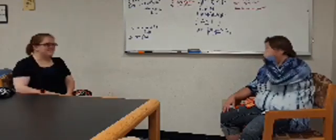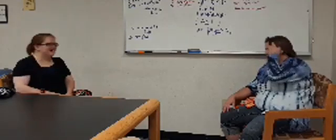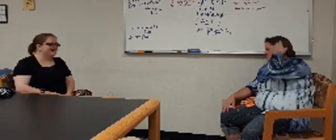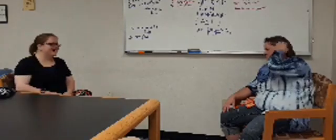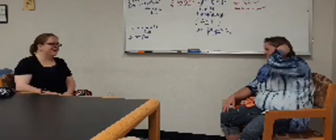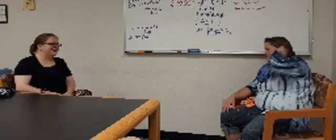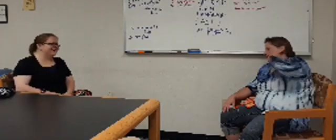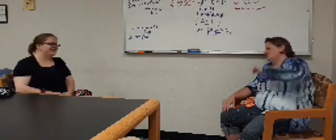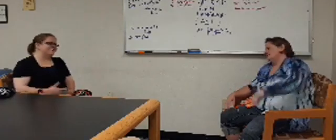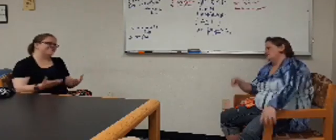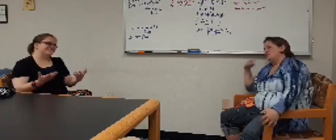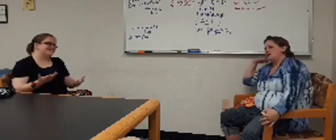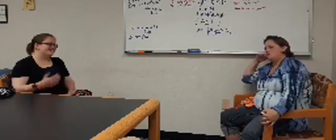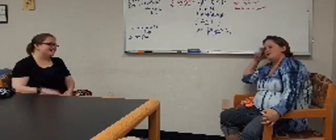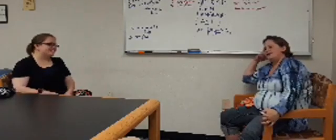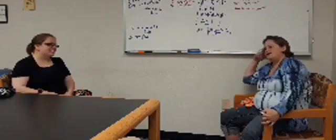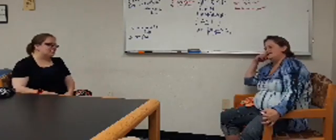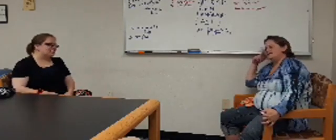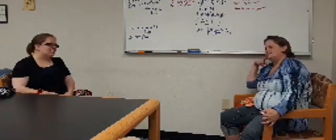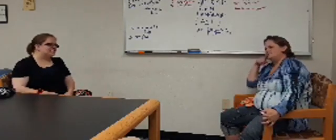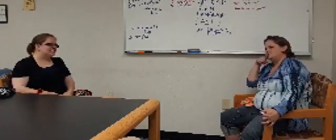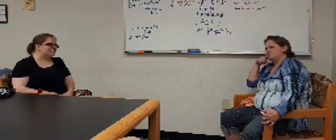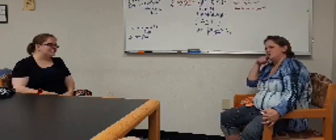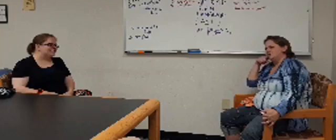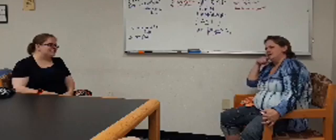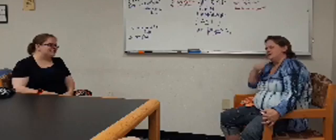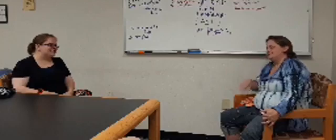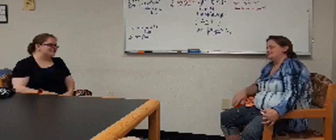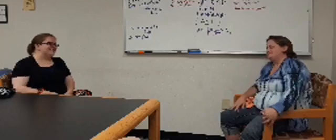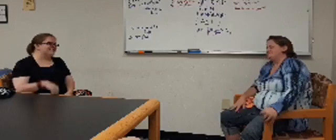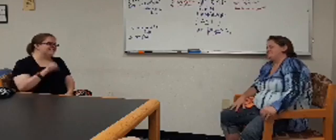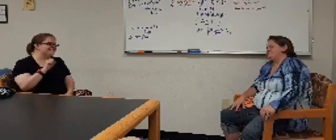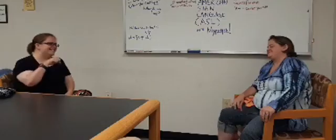funny. Curling my hair and put my teeth.